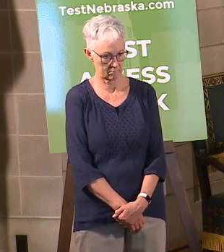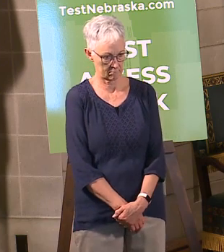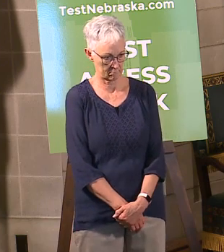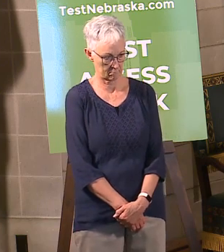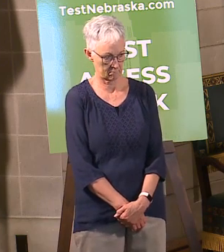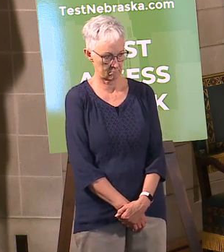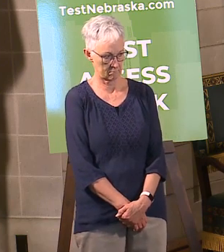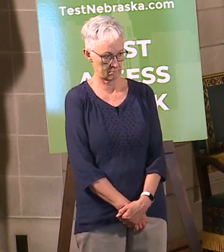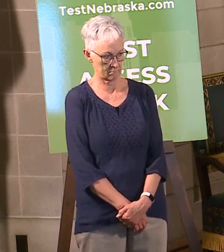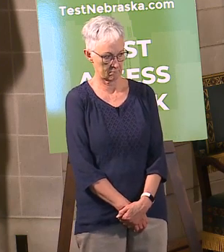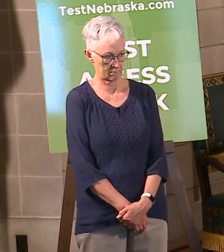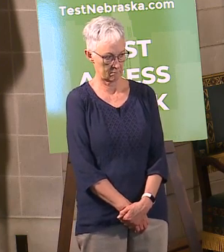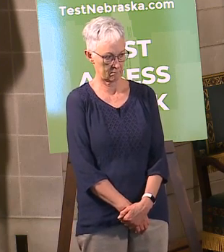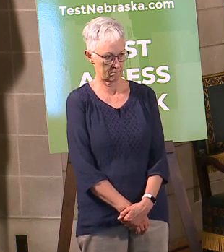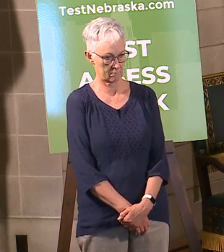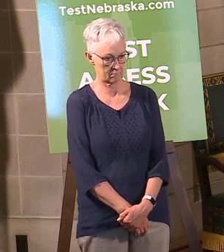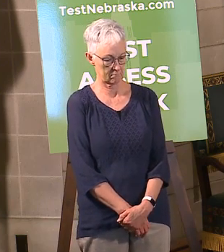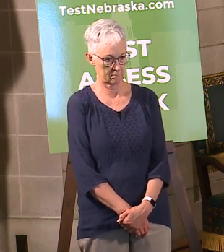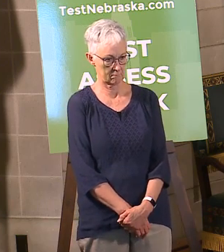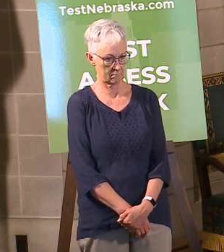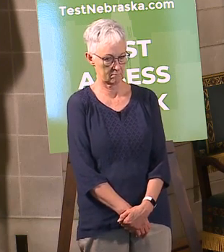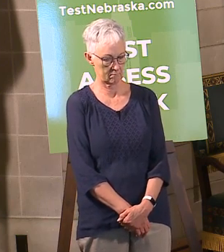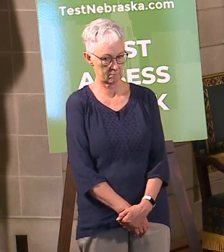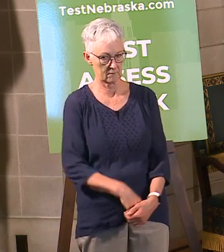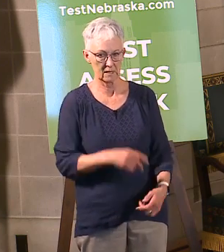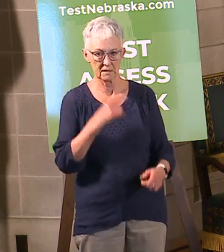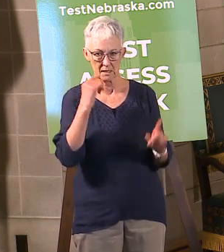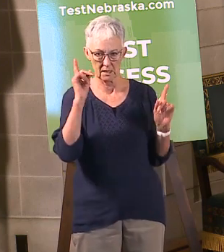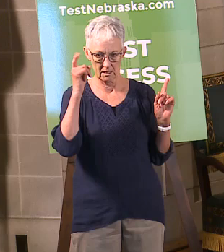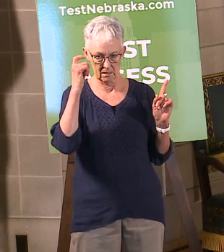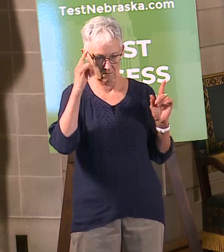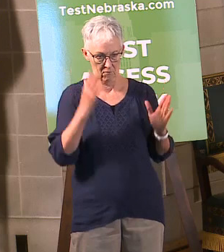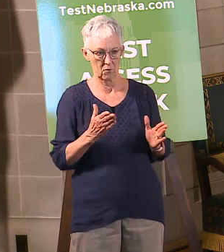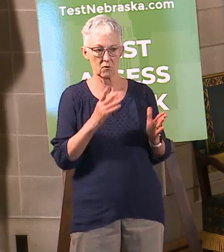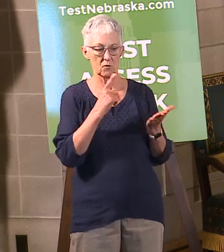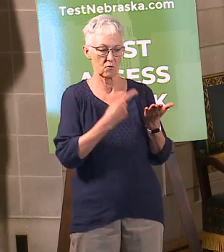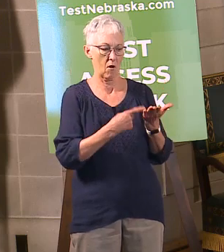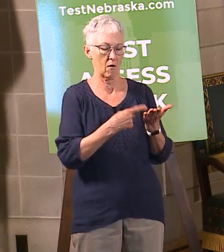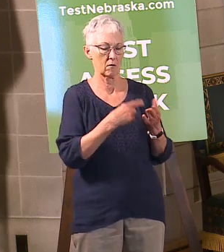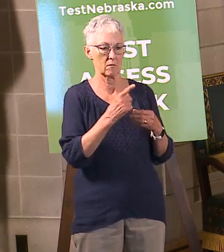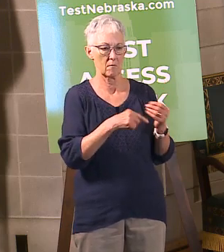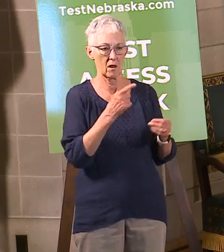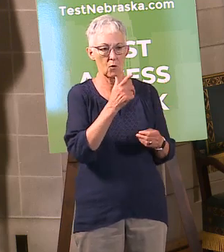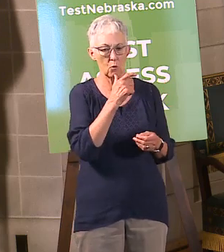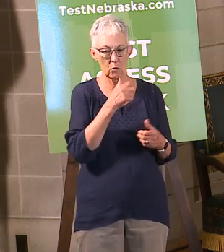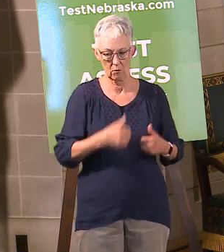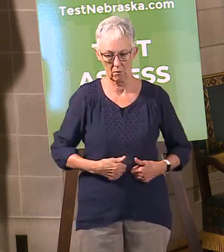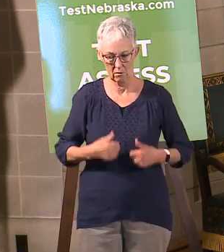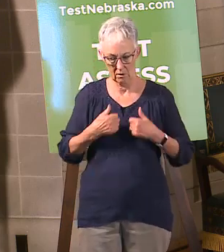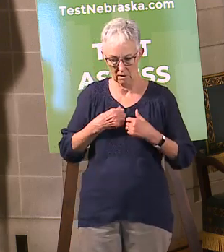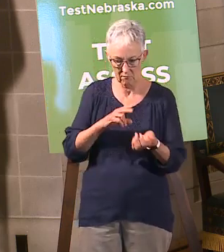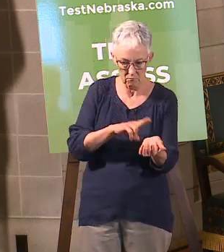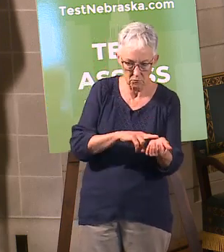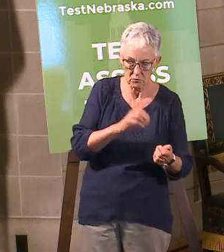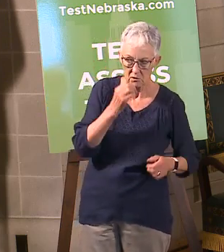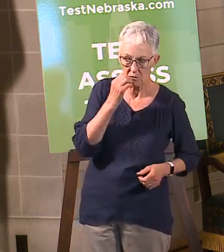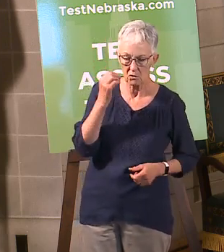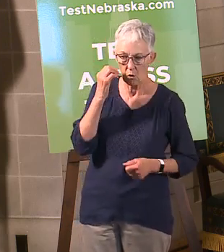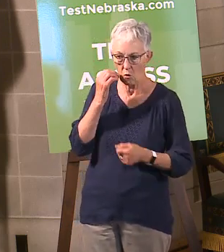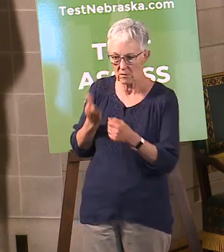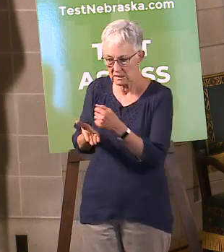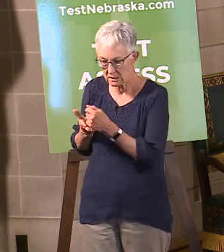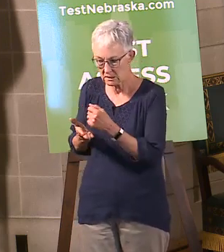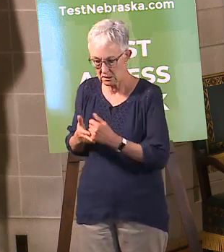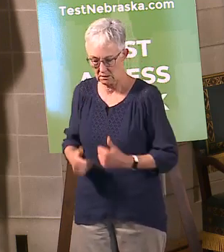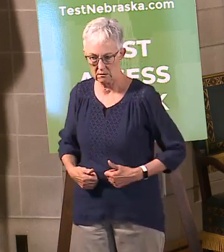and assisted living facilities being especially vulnerable, but